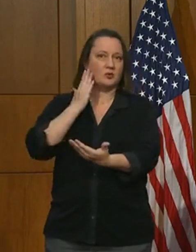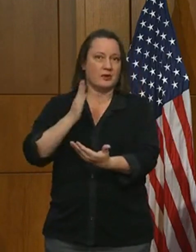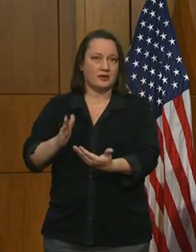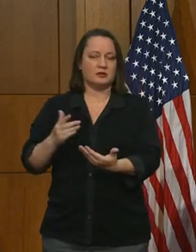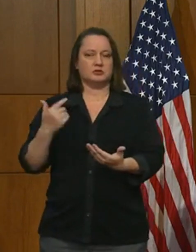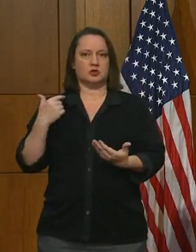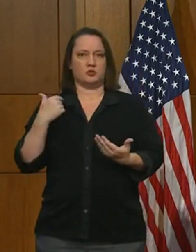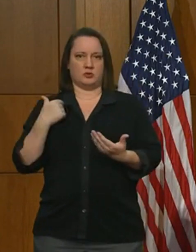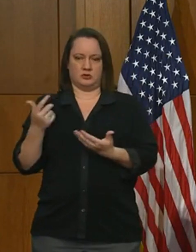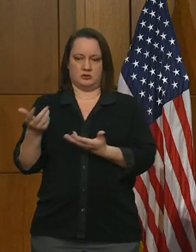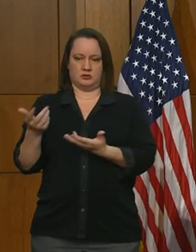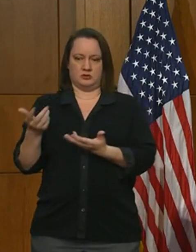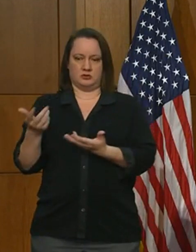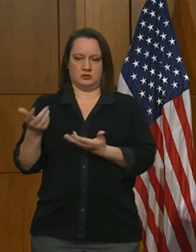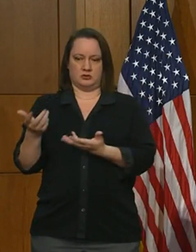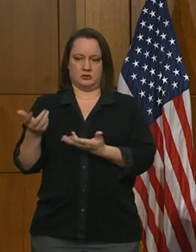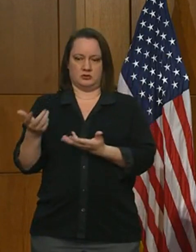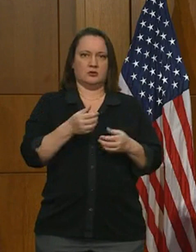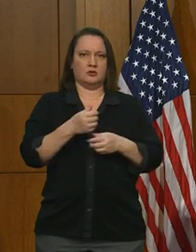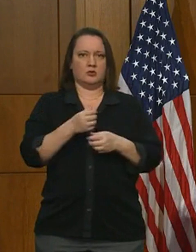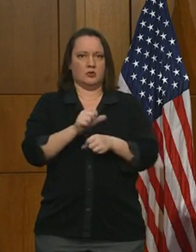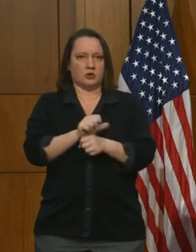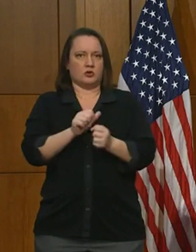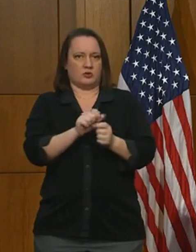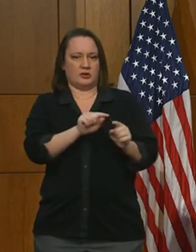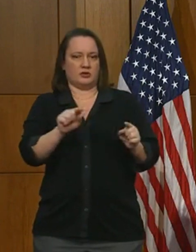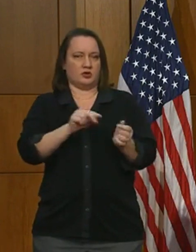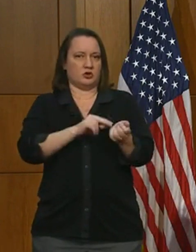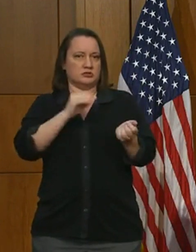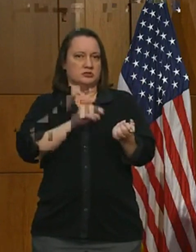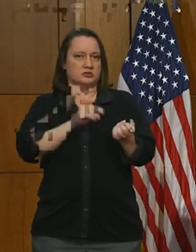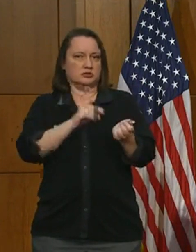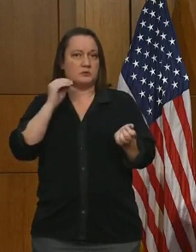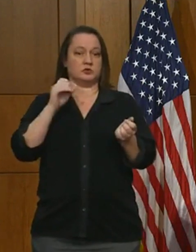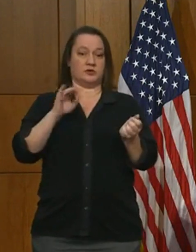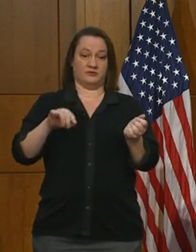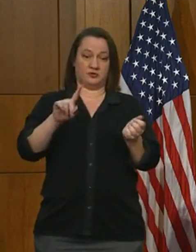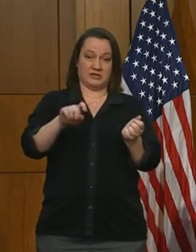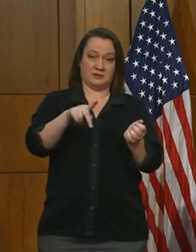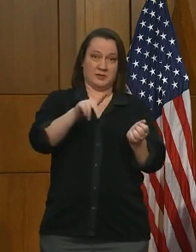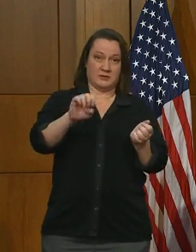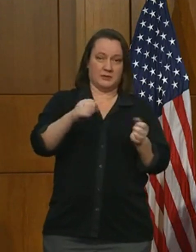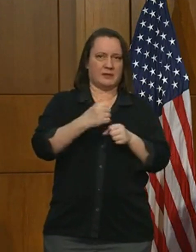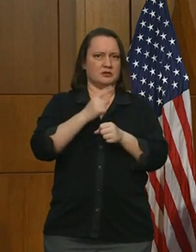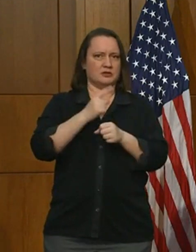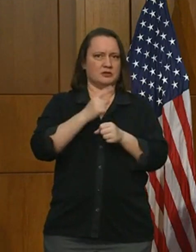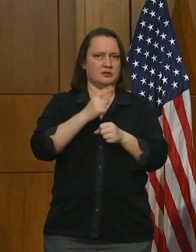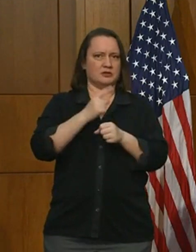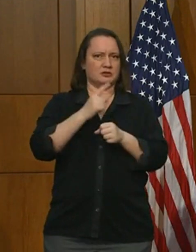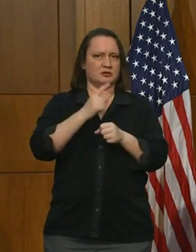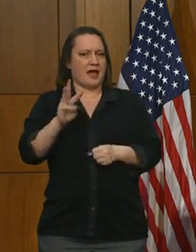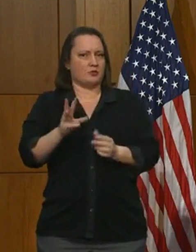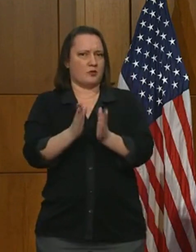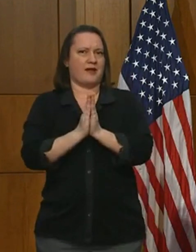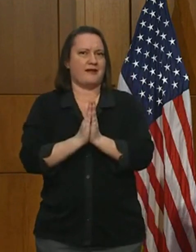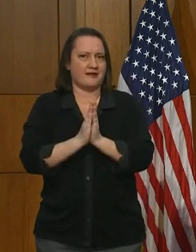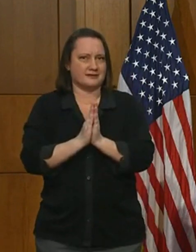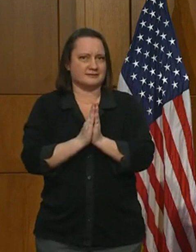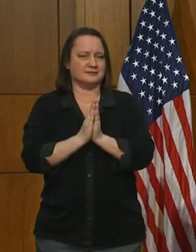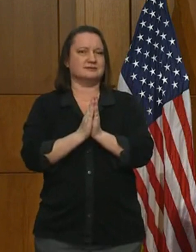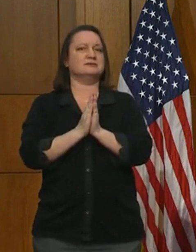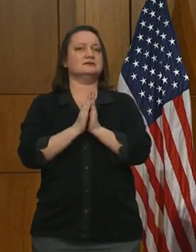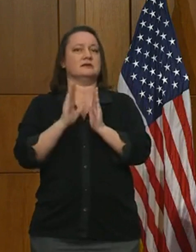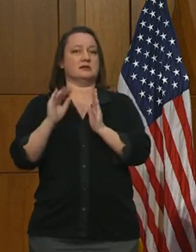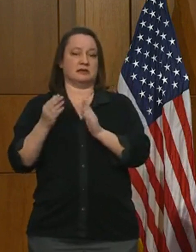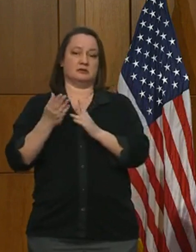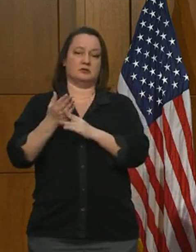they know how to request PPE if they need it. And that's through our Department of Emergency Management and through our